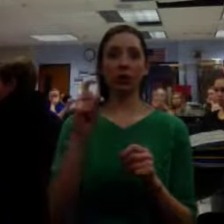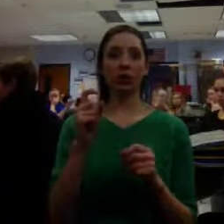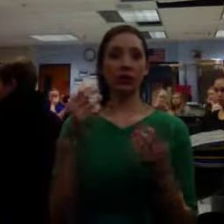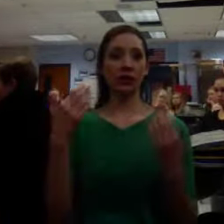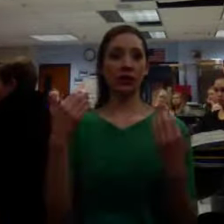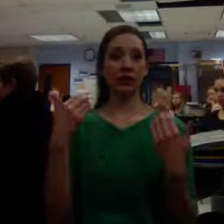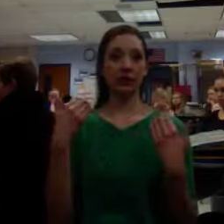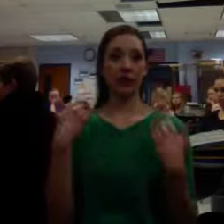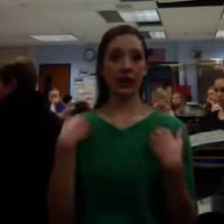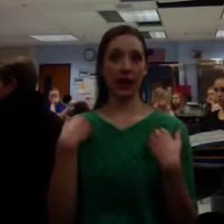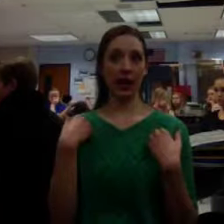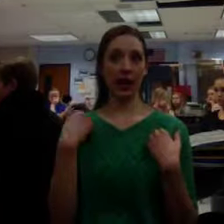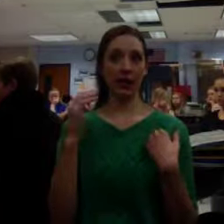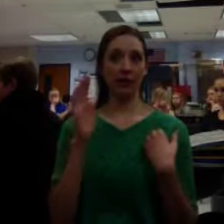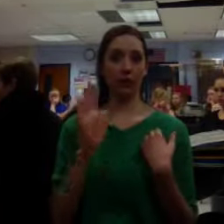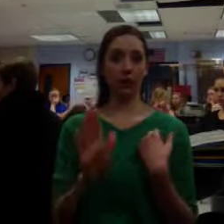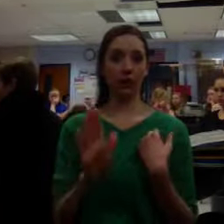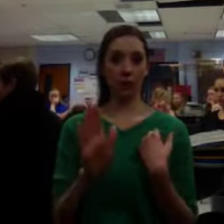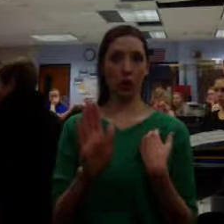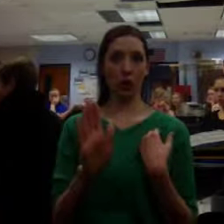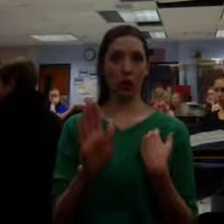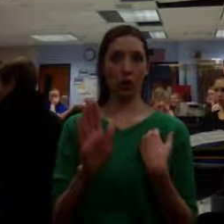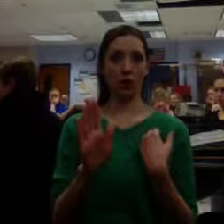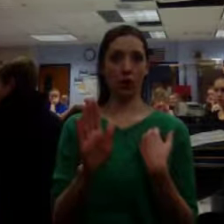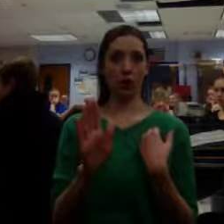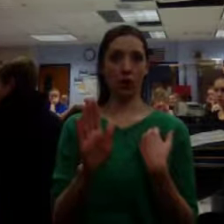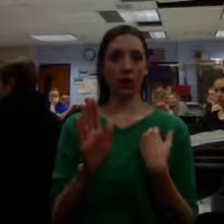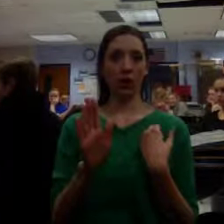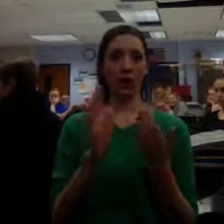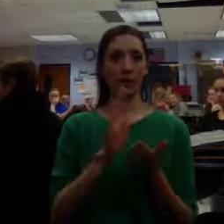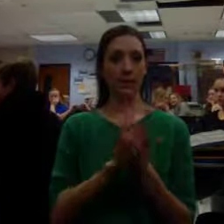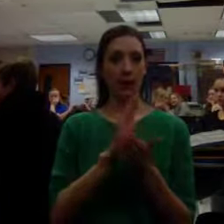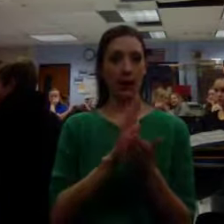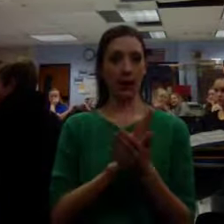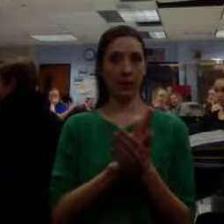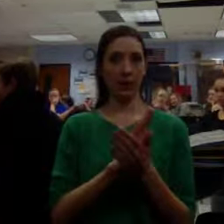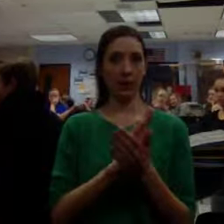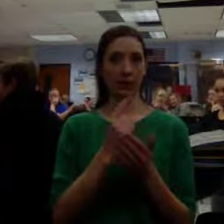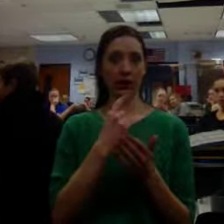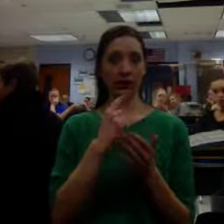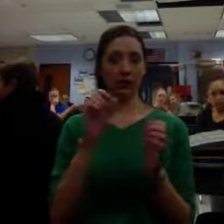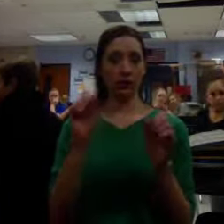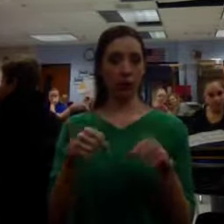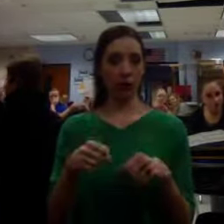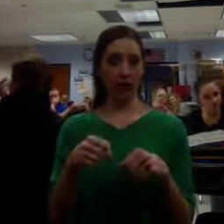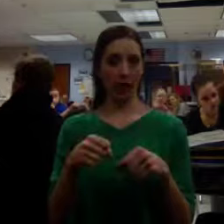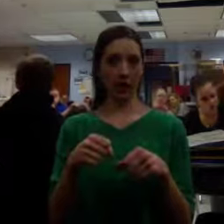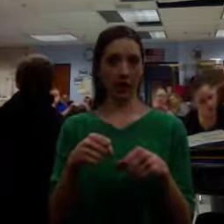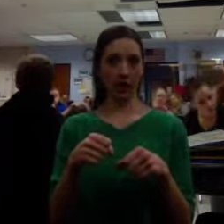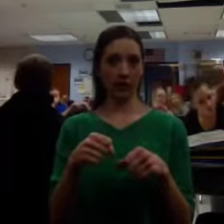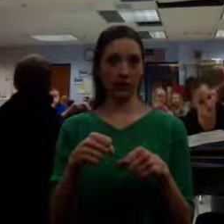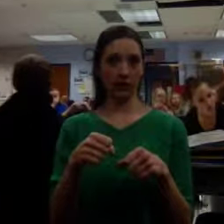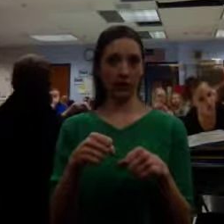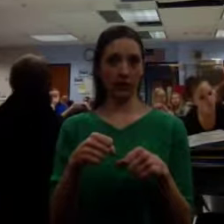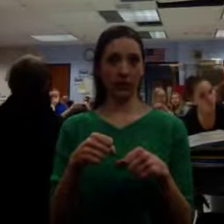the tray. The last thing you do is give it to me because I will lose it, okay? So put it in